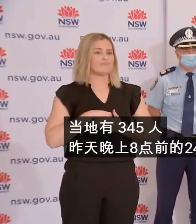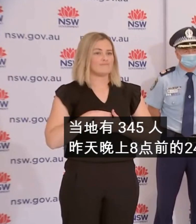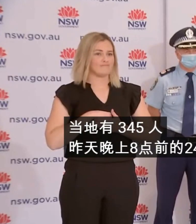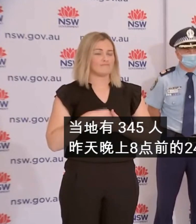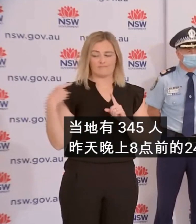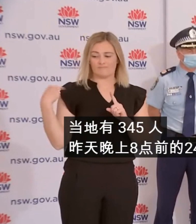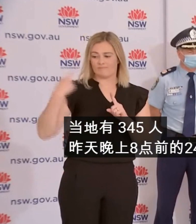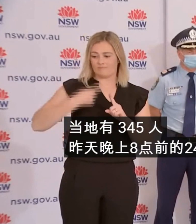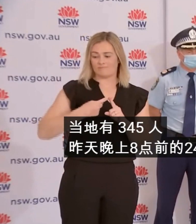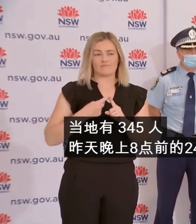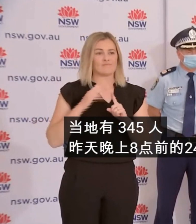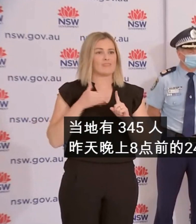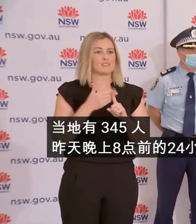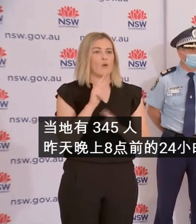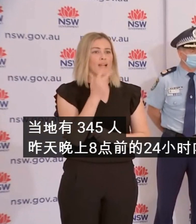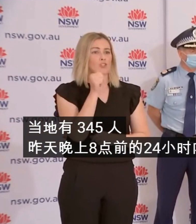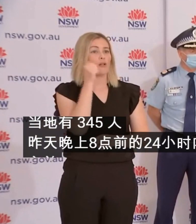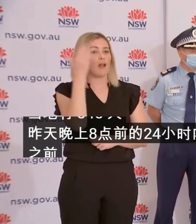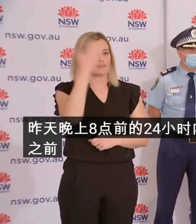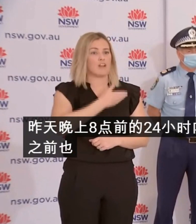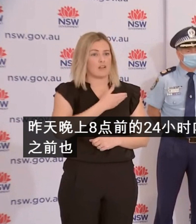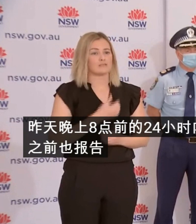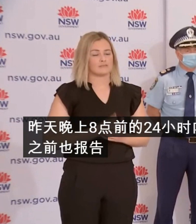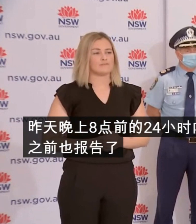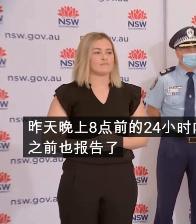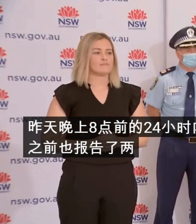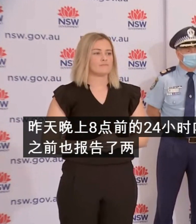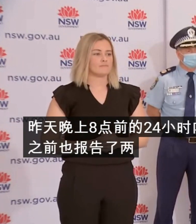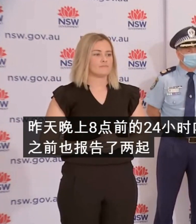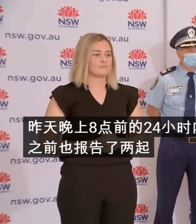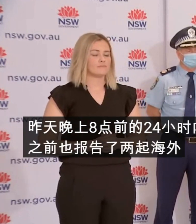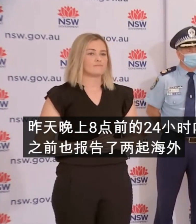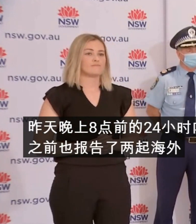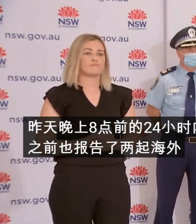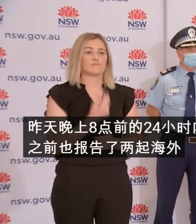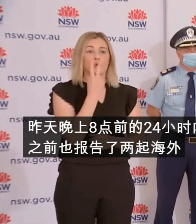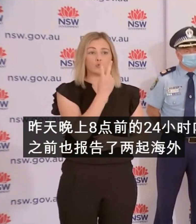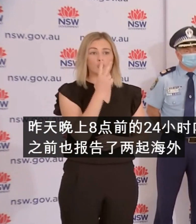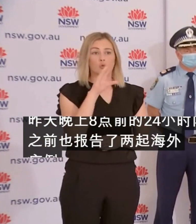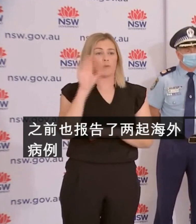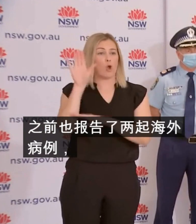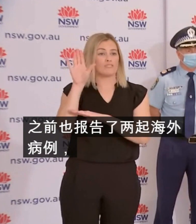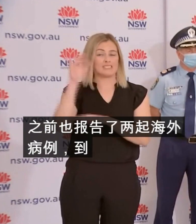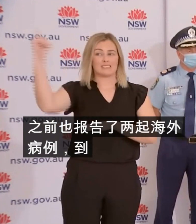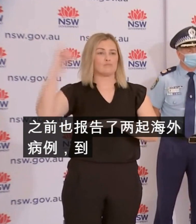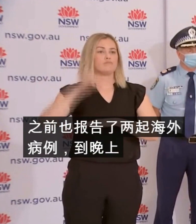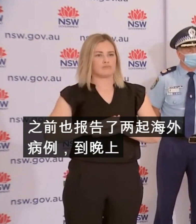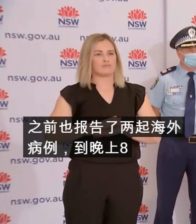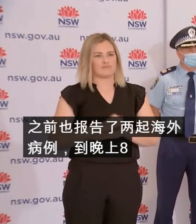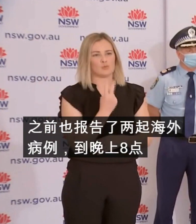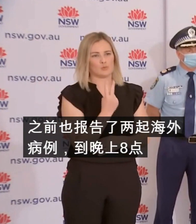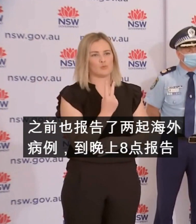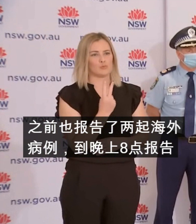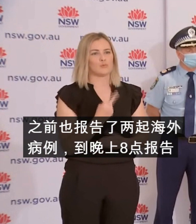in the 24 hours till 8 p.m. last night. There were also 2 overseas cases reported till